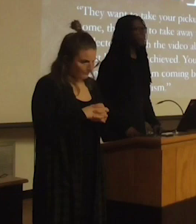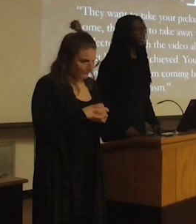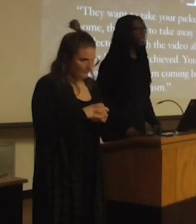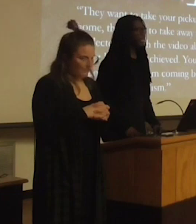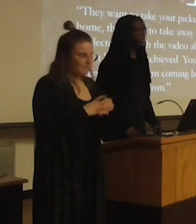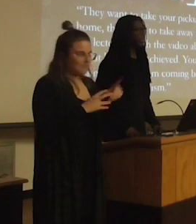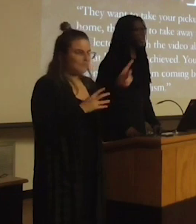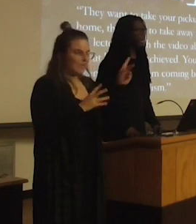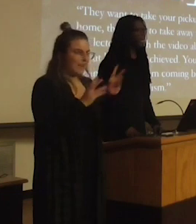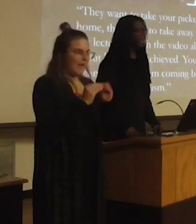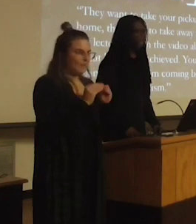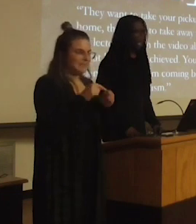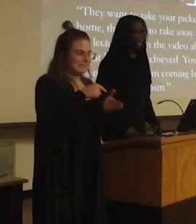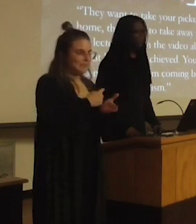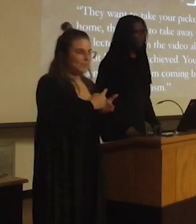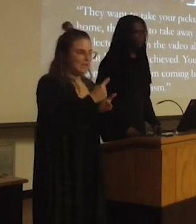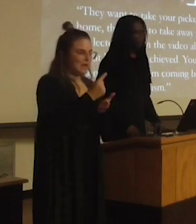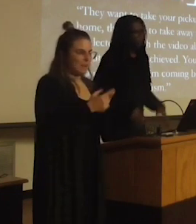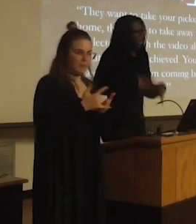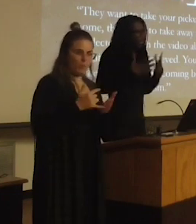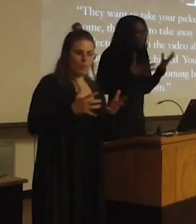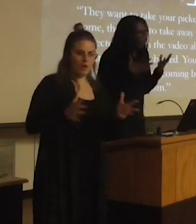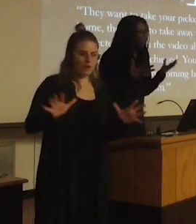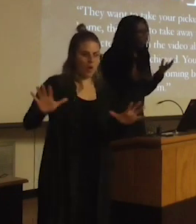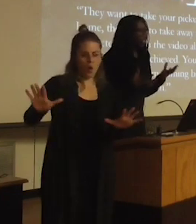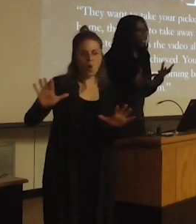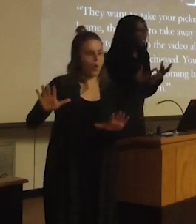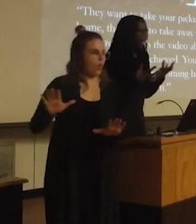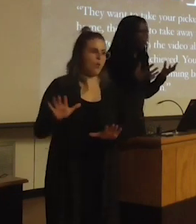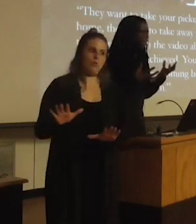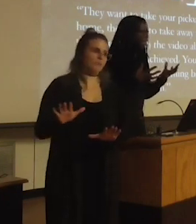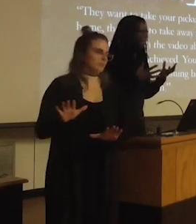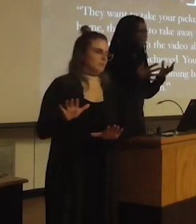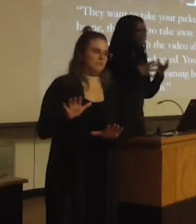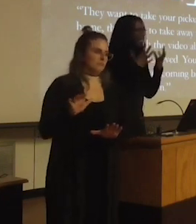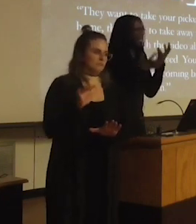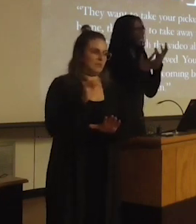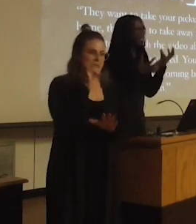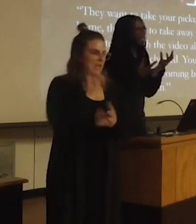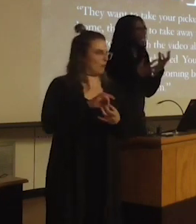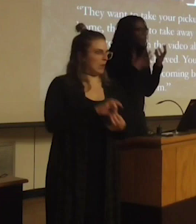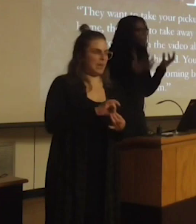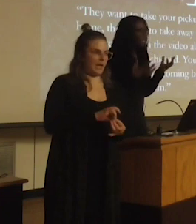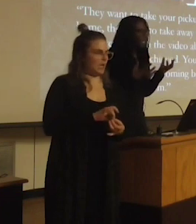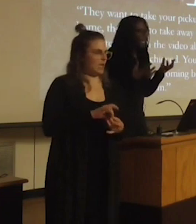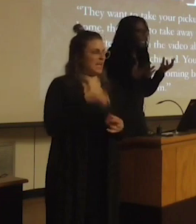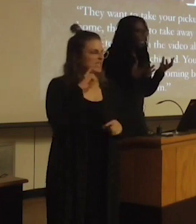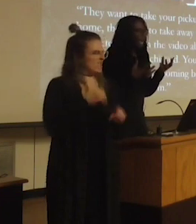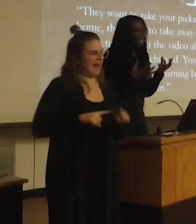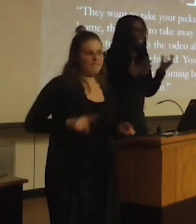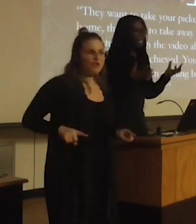part of the conference this coming weekend. People were like, oh, this is just a